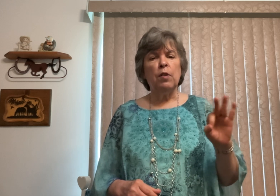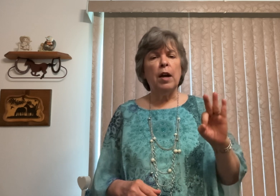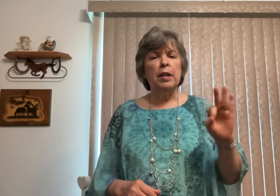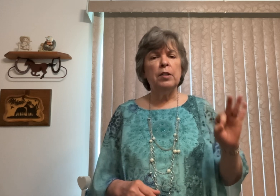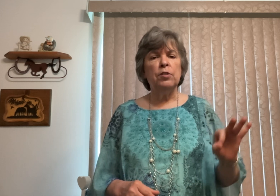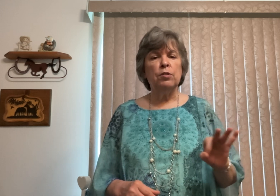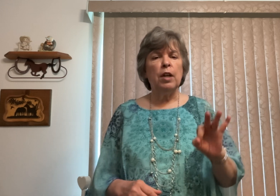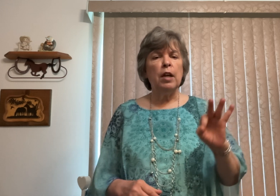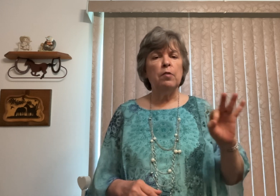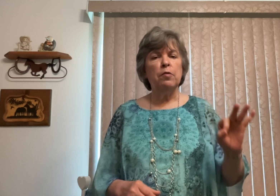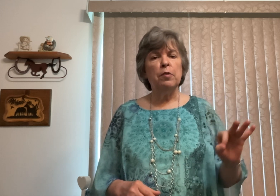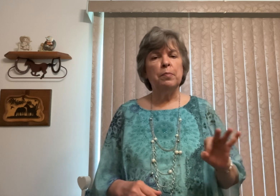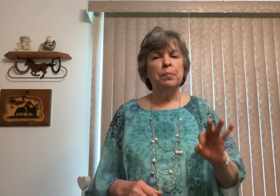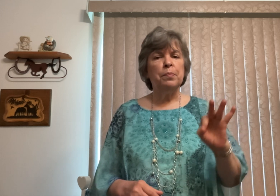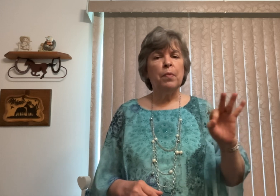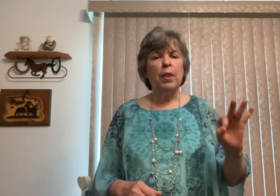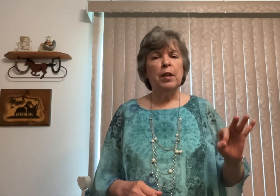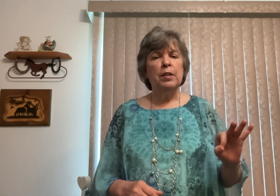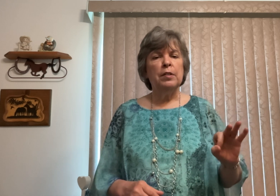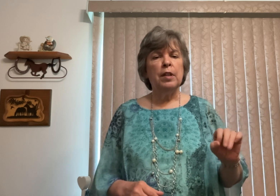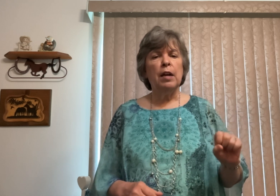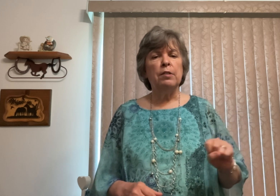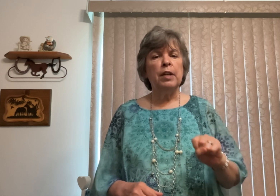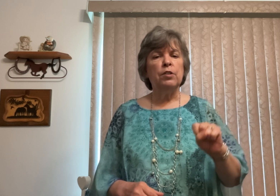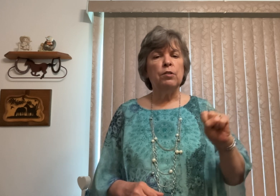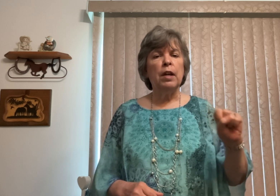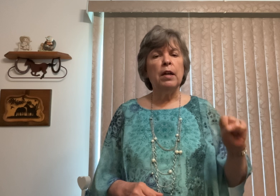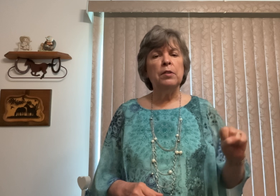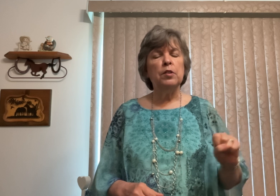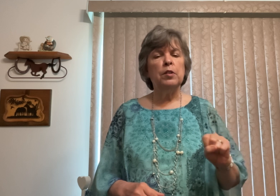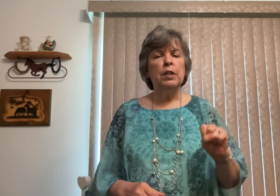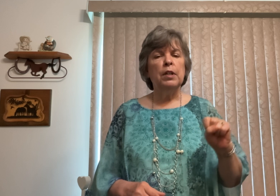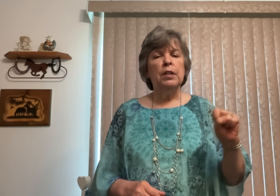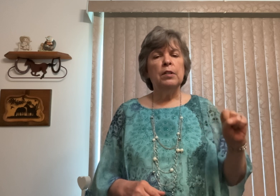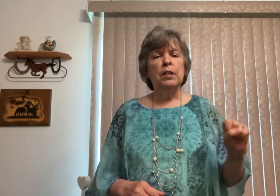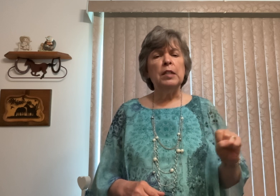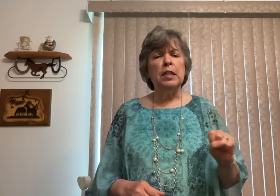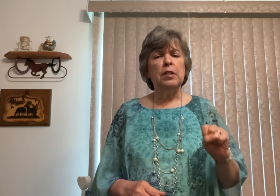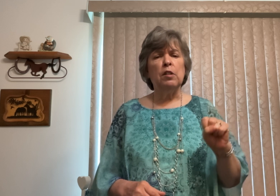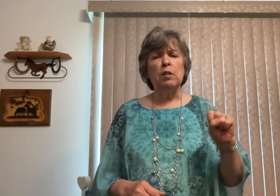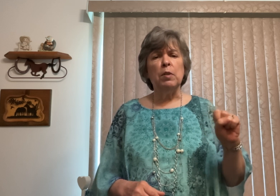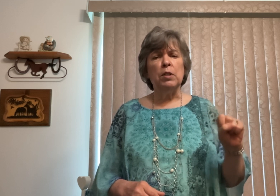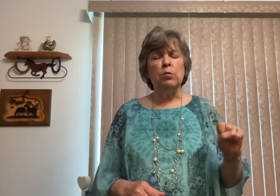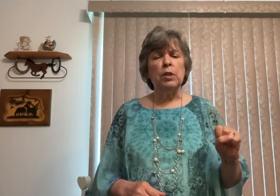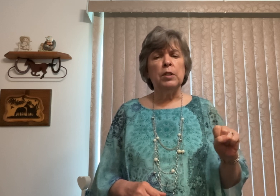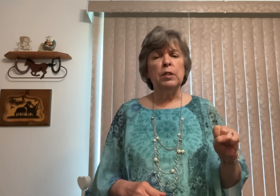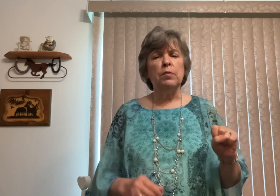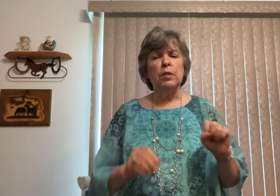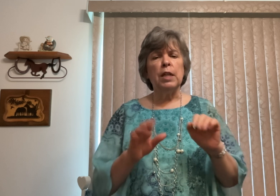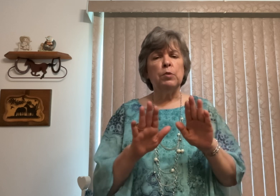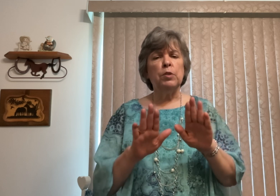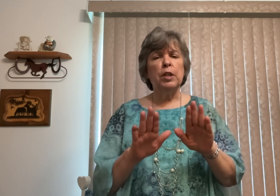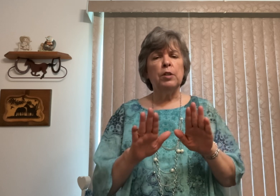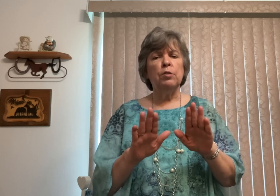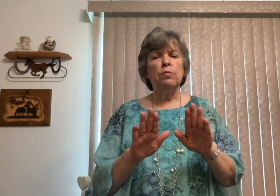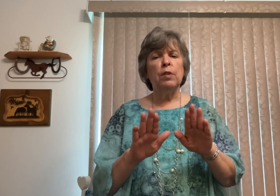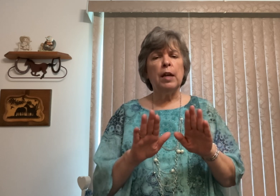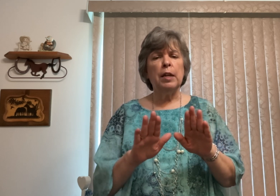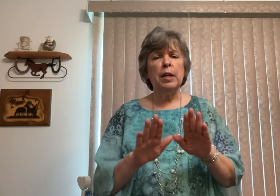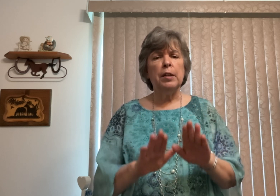Friday is your F. Saturday is your S. Sunday is the only one that's really different. And that's where you take two flat hands